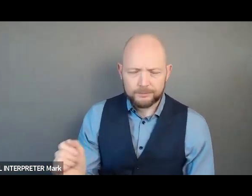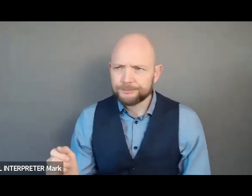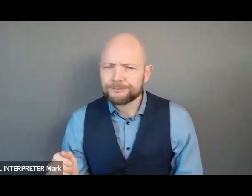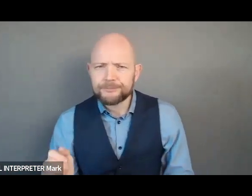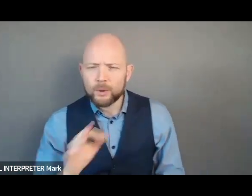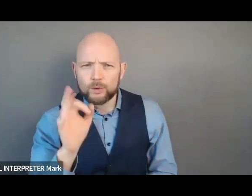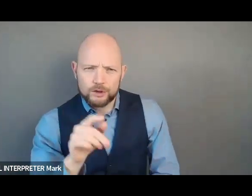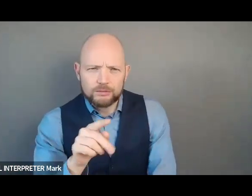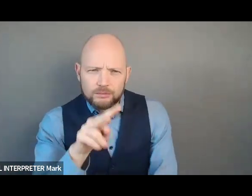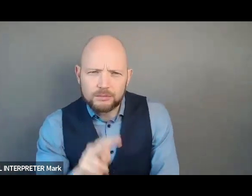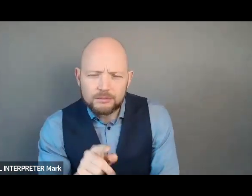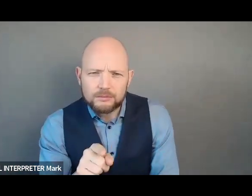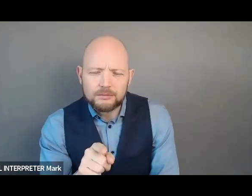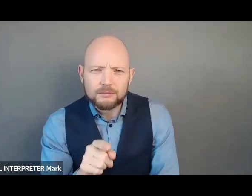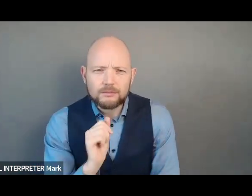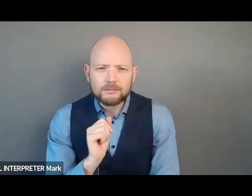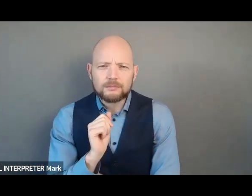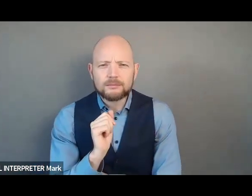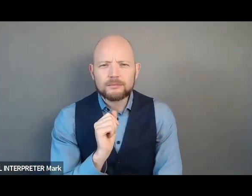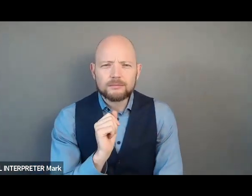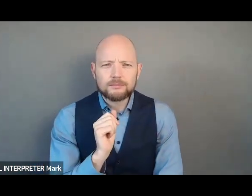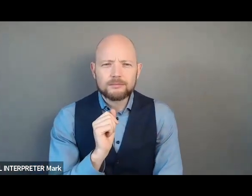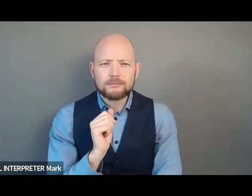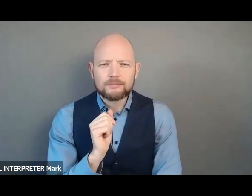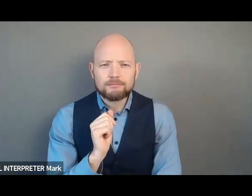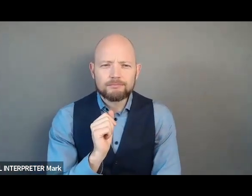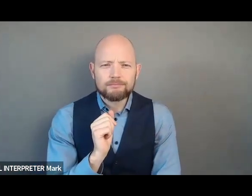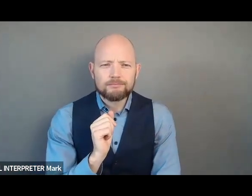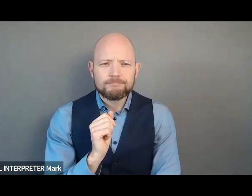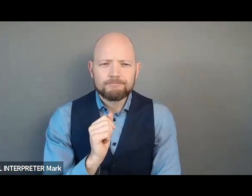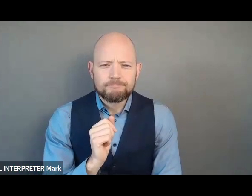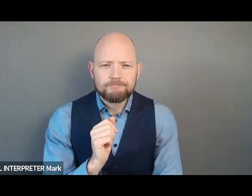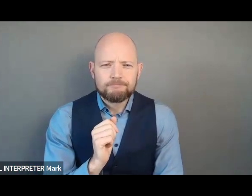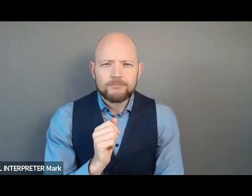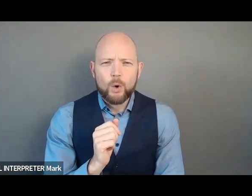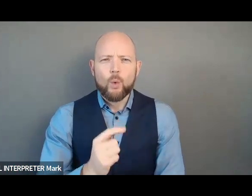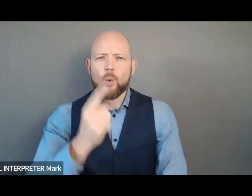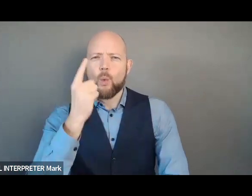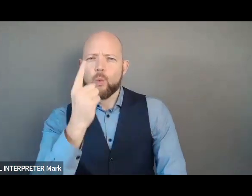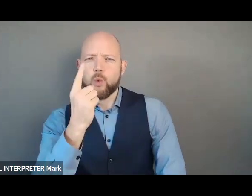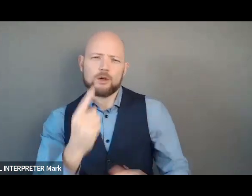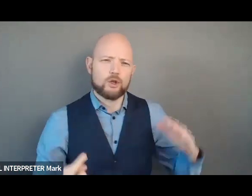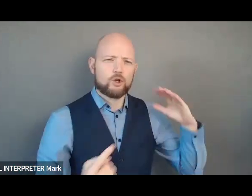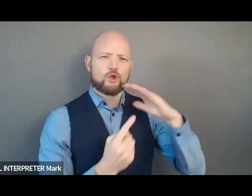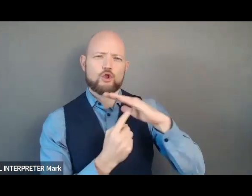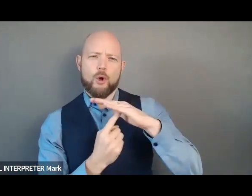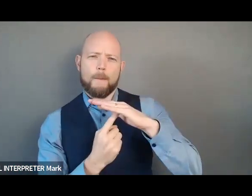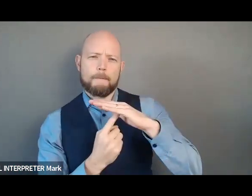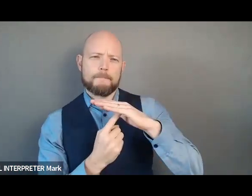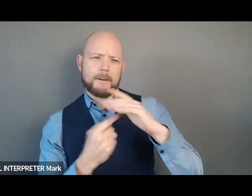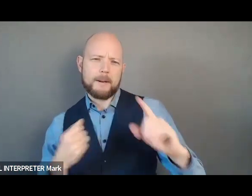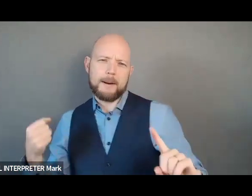particular question. What would be the one most impactful action employers could take